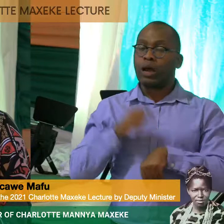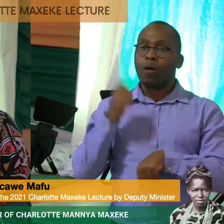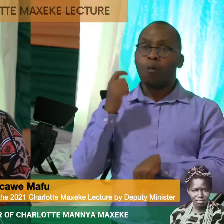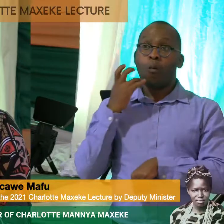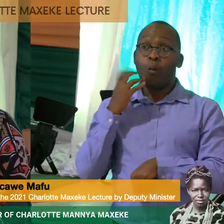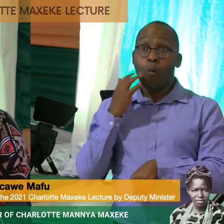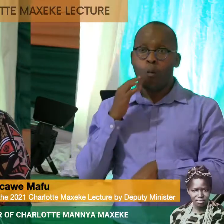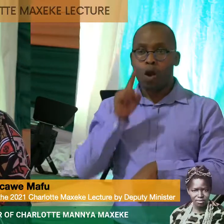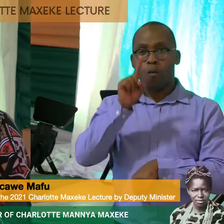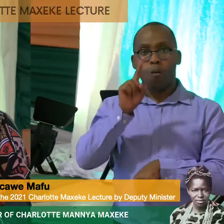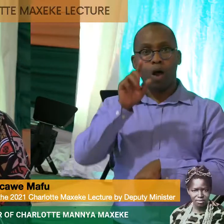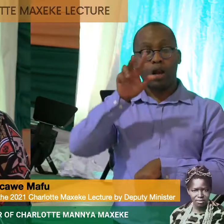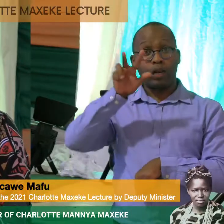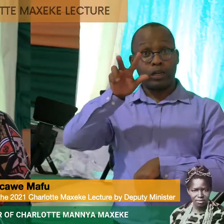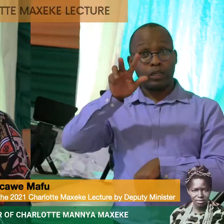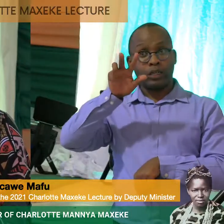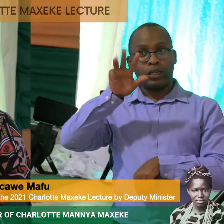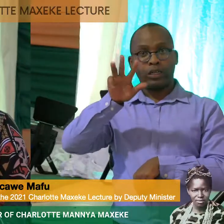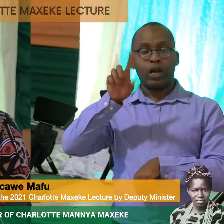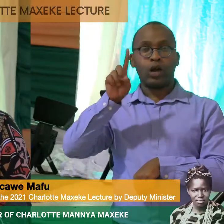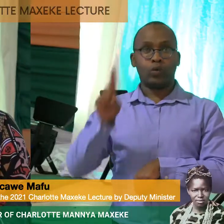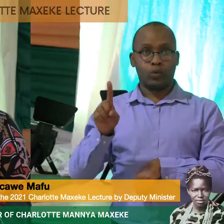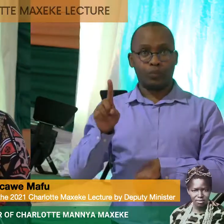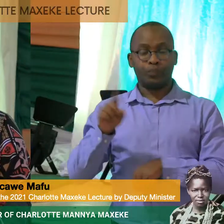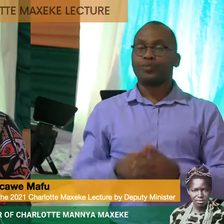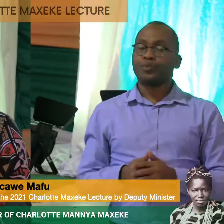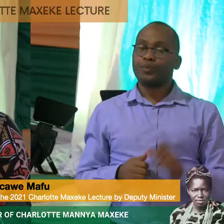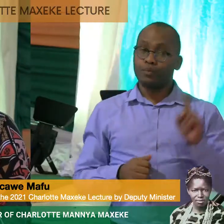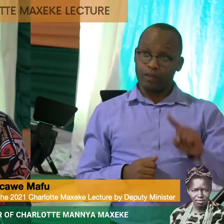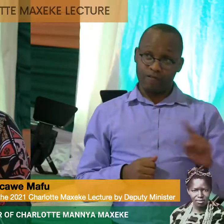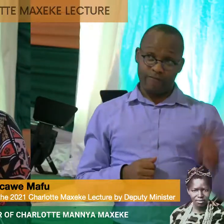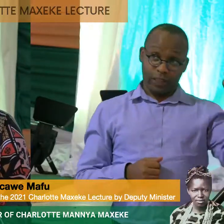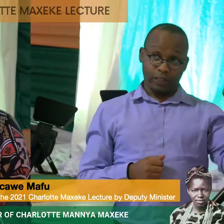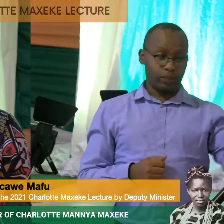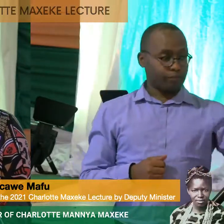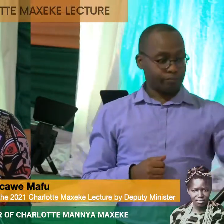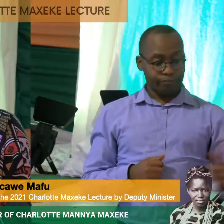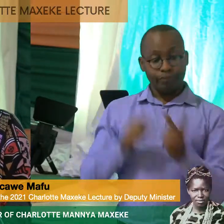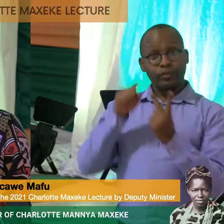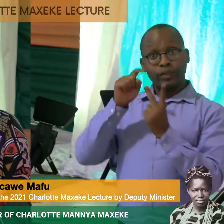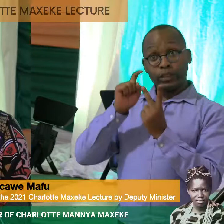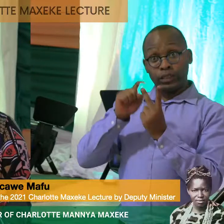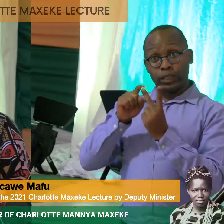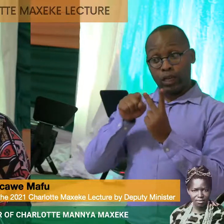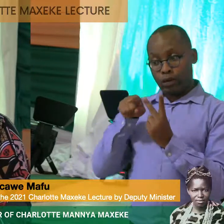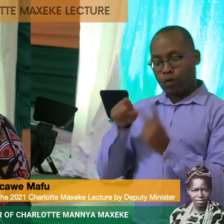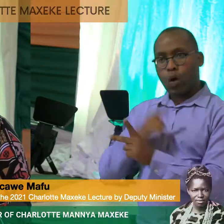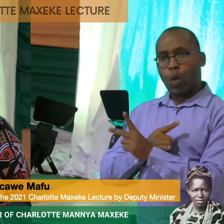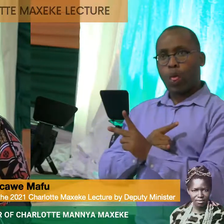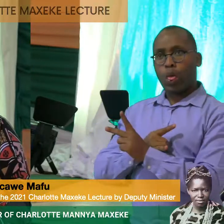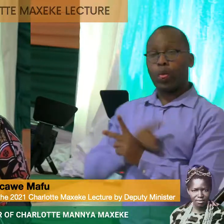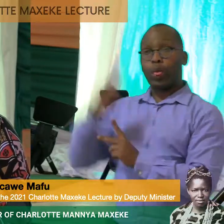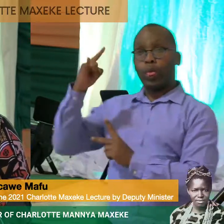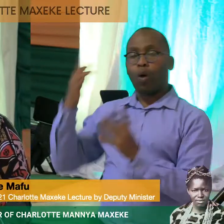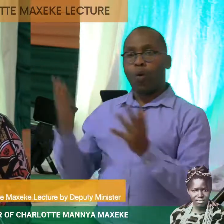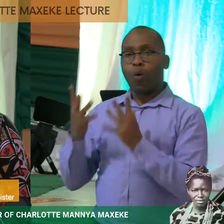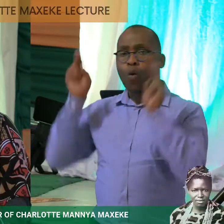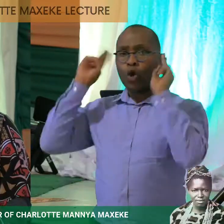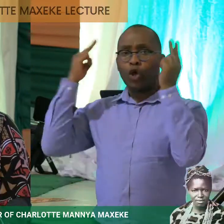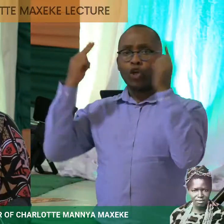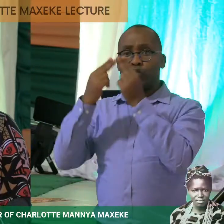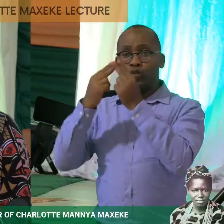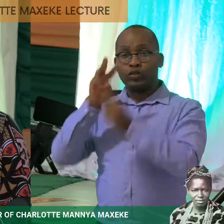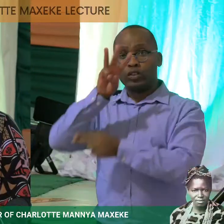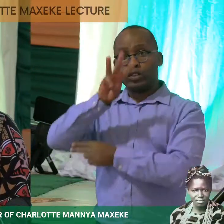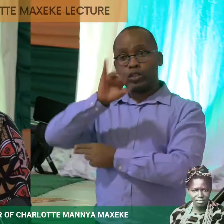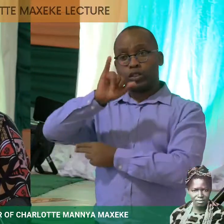Okwesibini, impumelelo yakhe eWilberforce sesitshilo eyayilelinye lamaziko